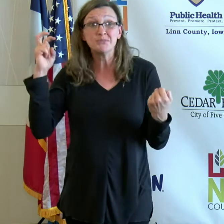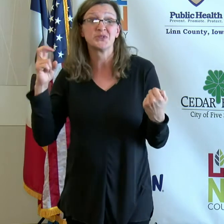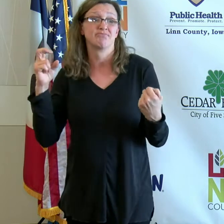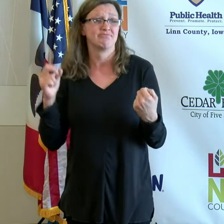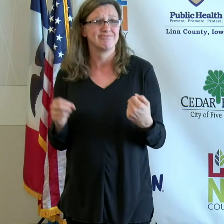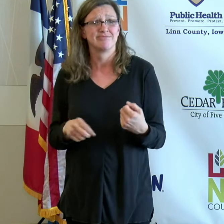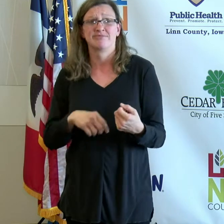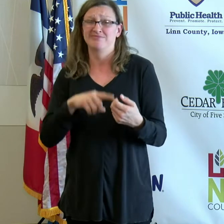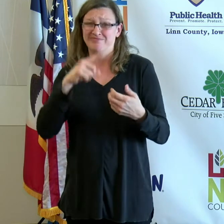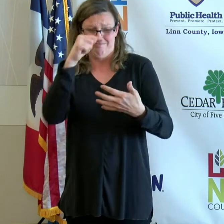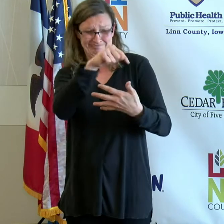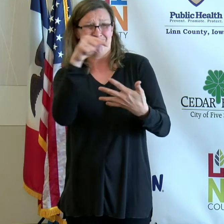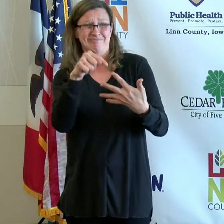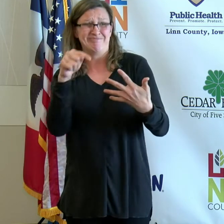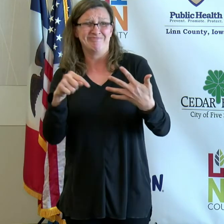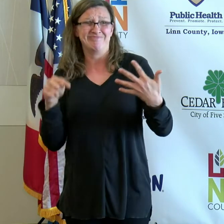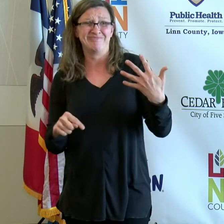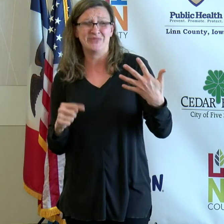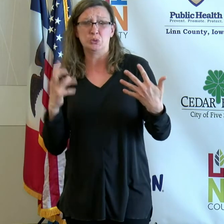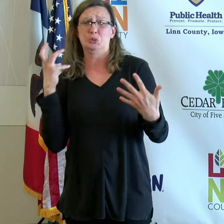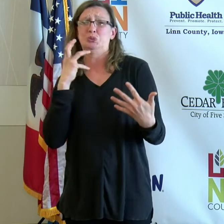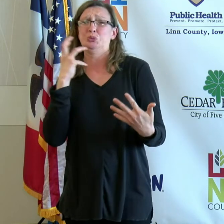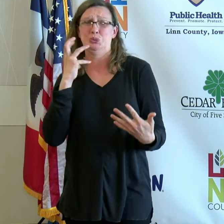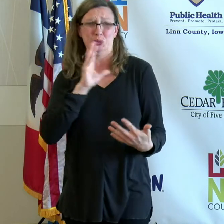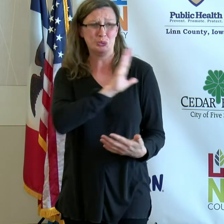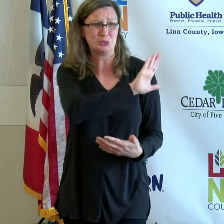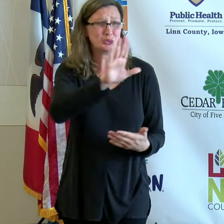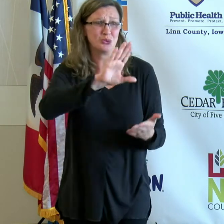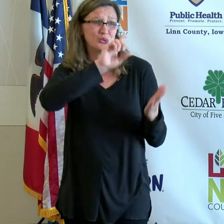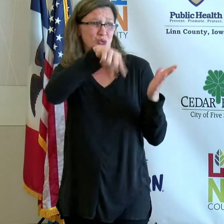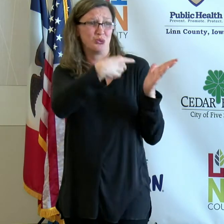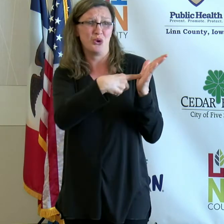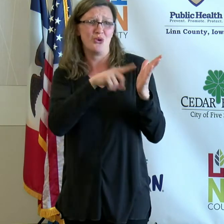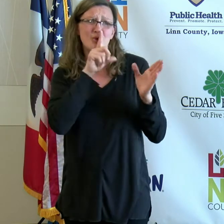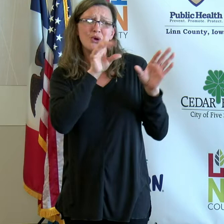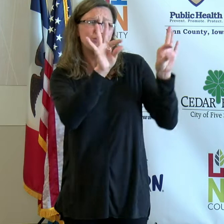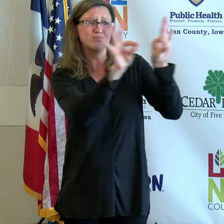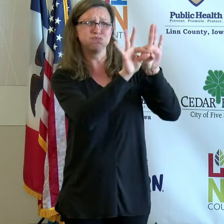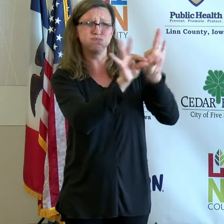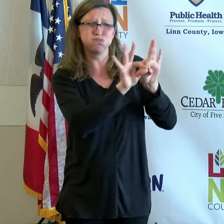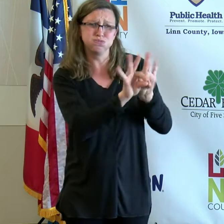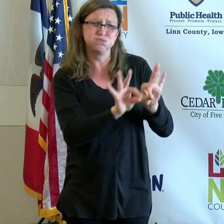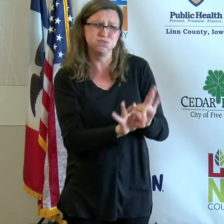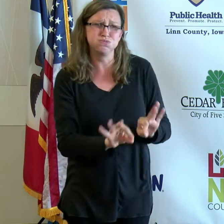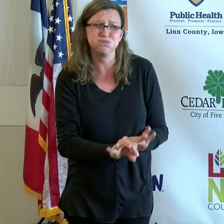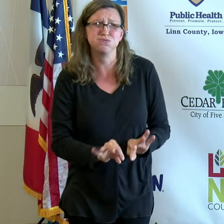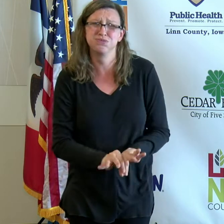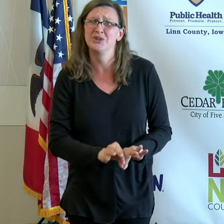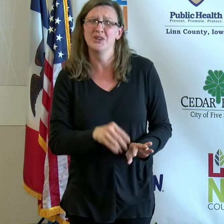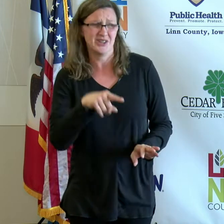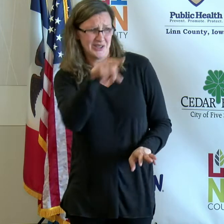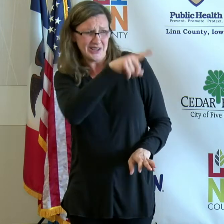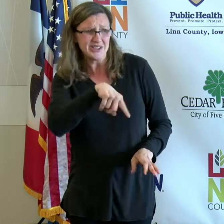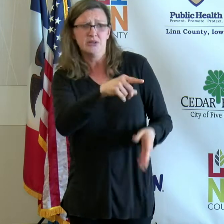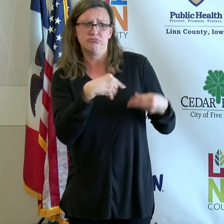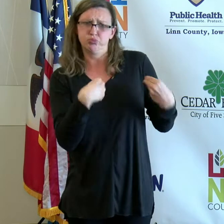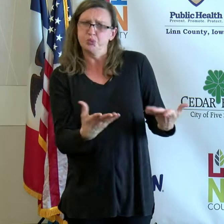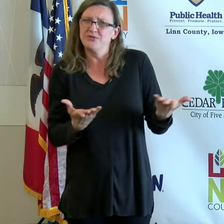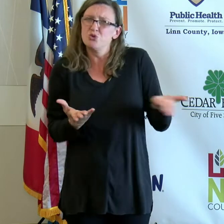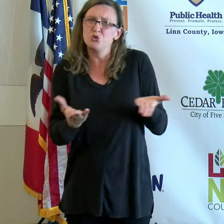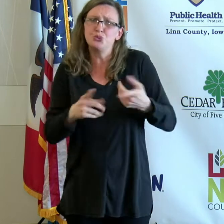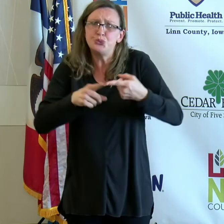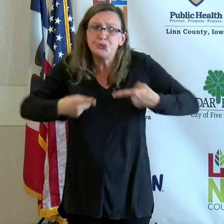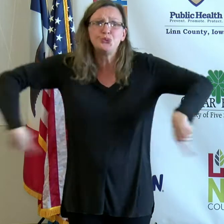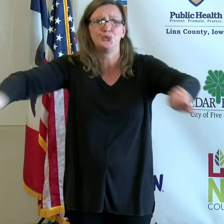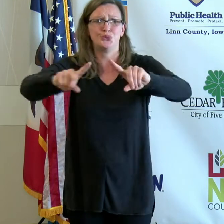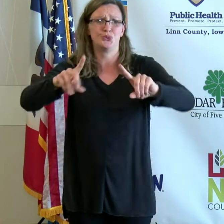the supplies that we all need in this crisis. Thank you to all of the city and the county employees who are continuing to provide